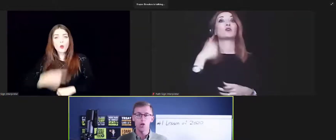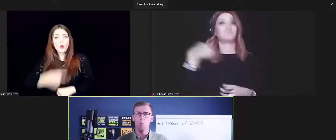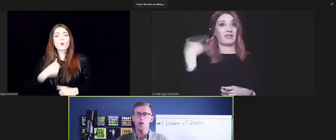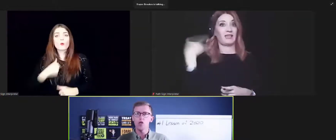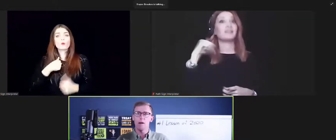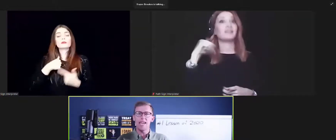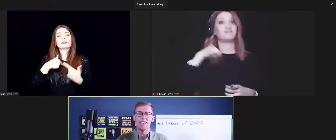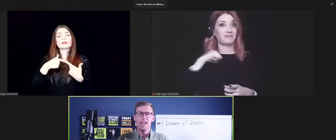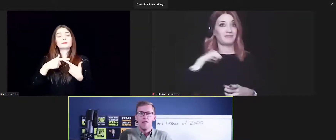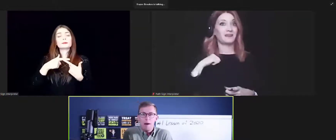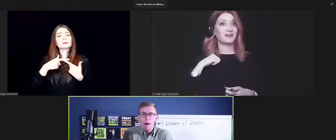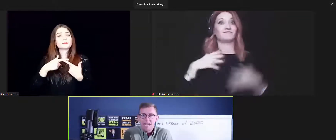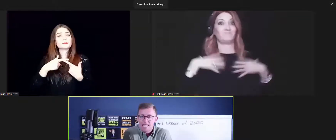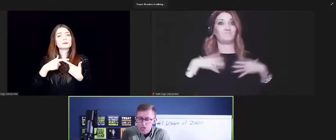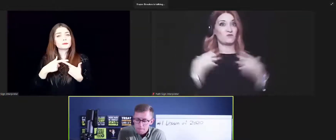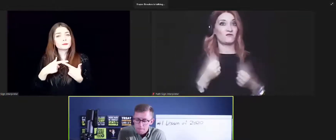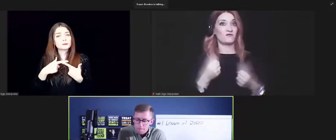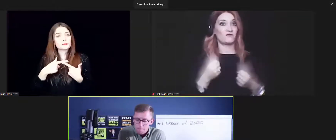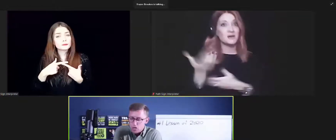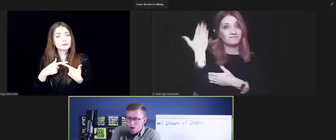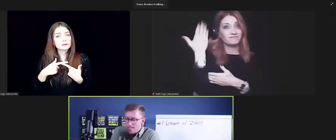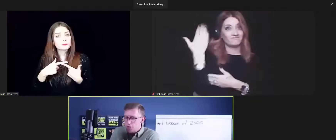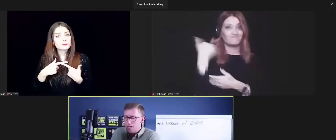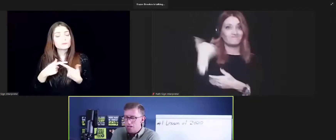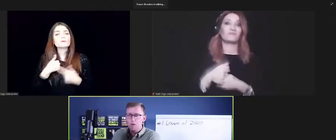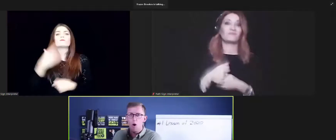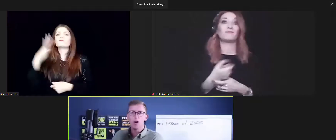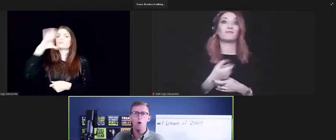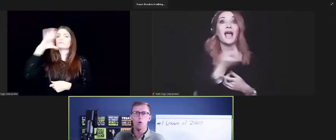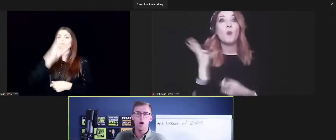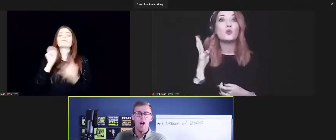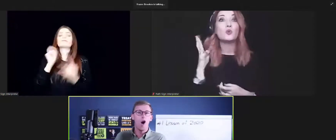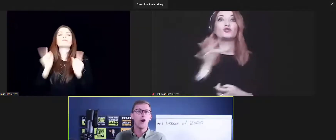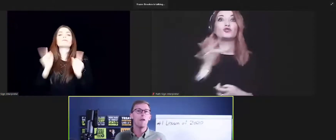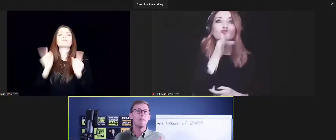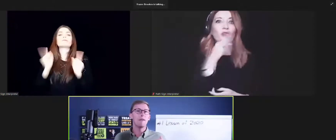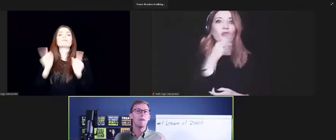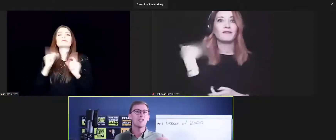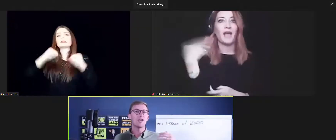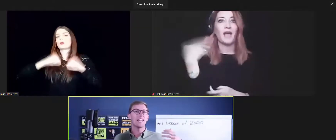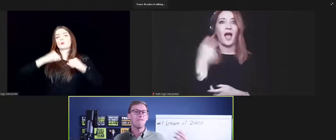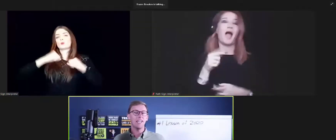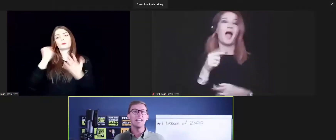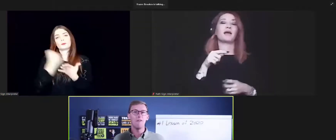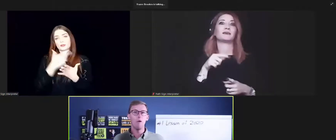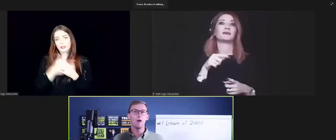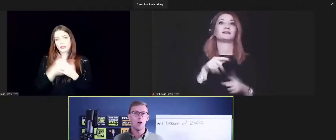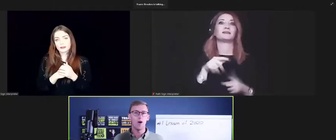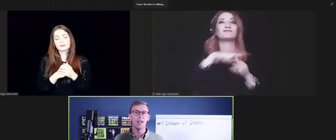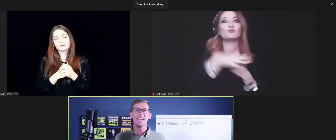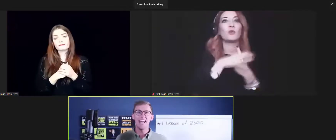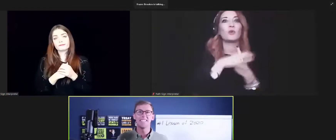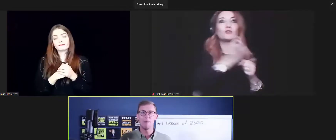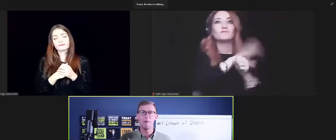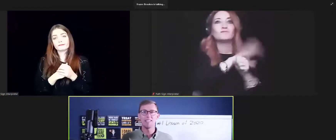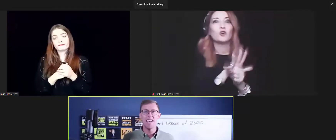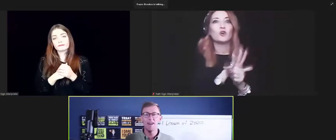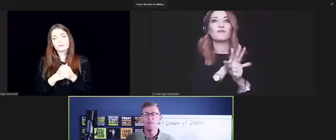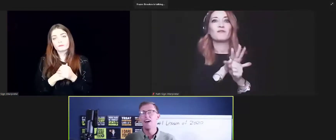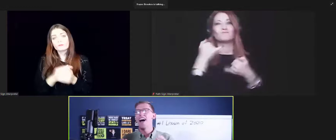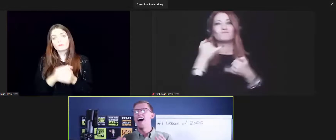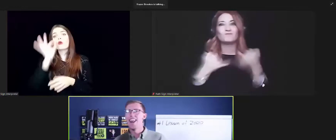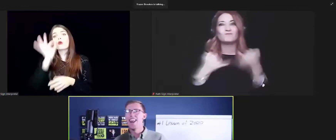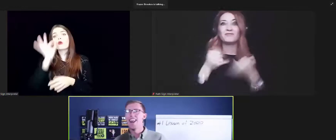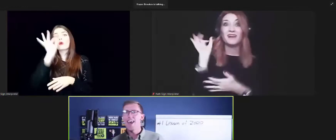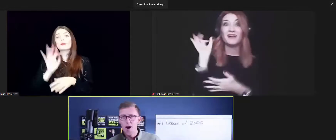what does that mean? That means that my 2021 goals are going to be significantly focused on getting better health.